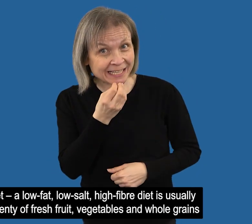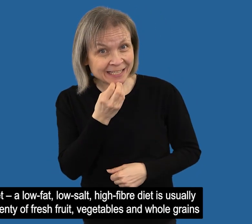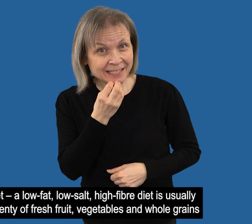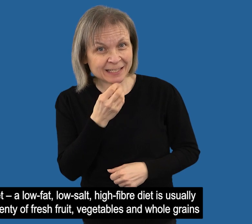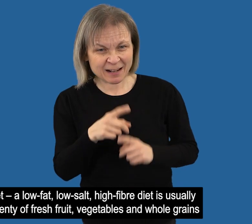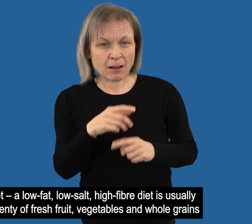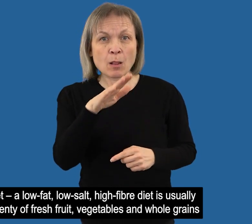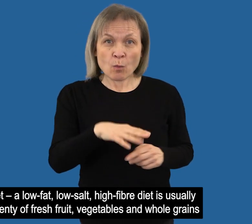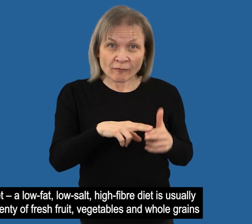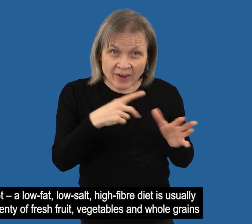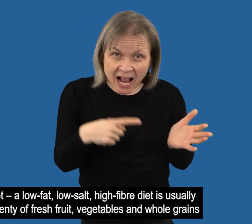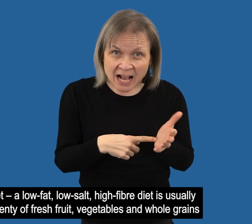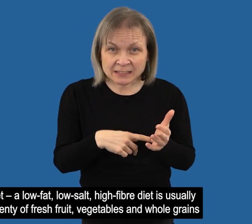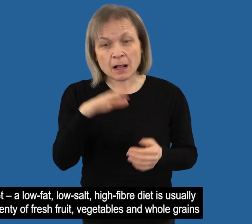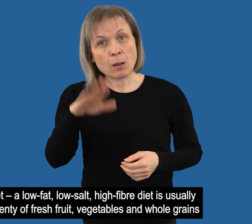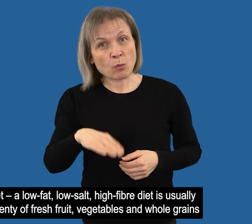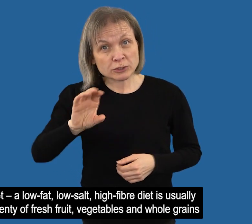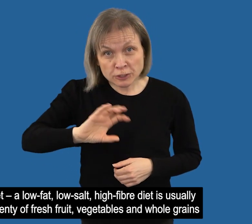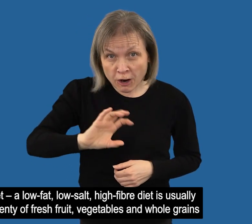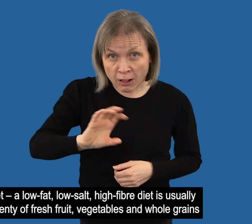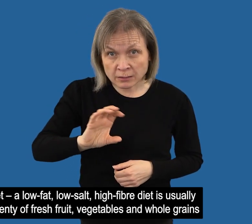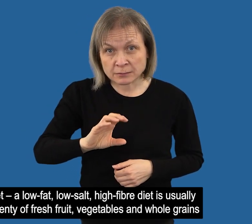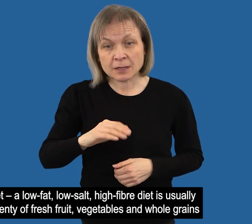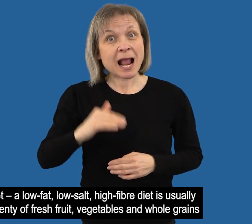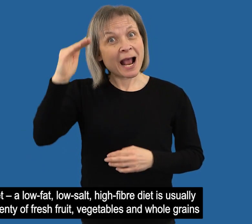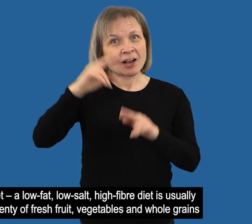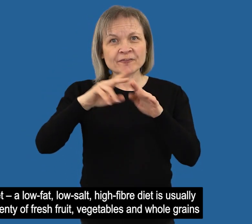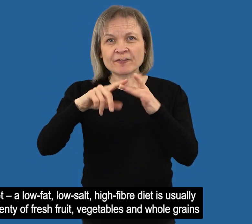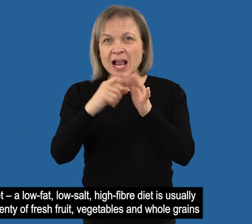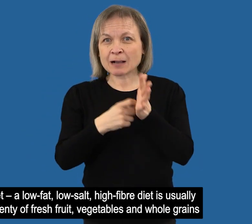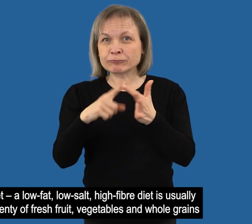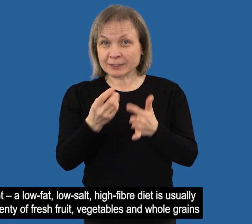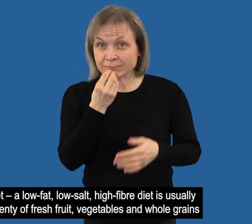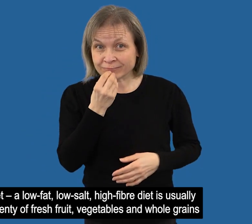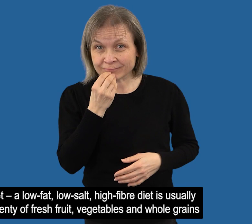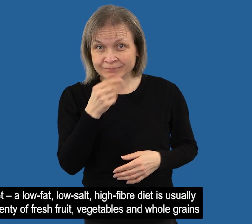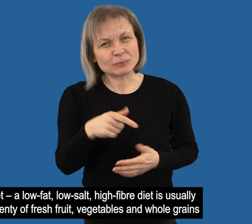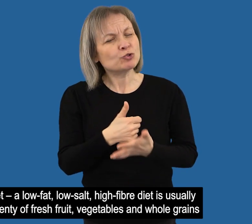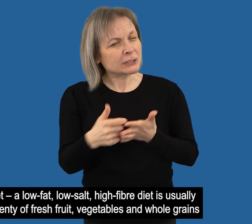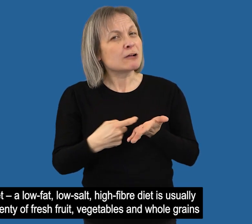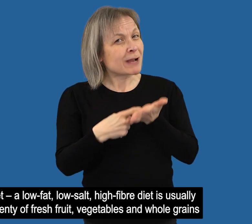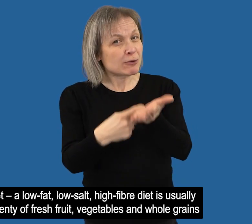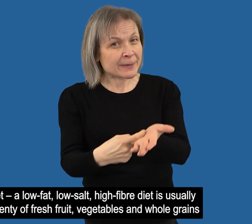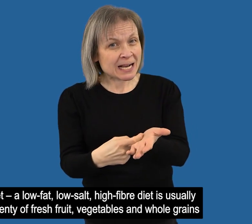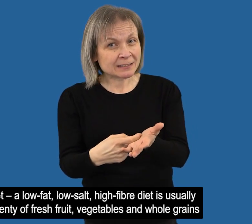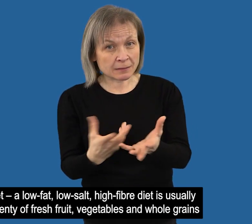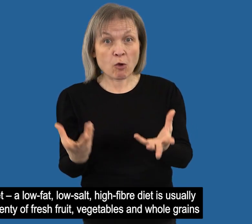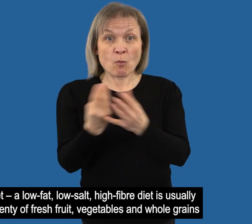like eating a healthy diet. A low-fat, low-salt, high-fibre diet is usually